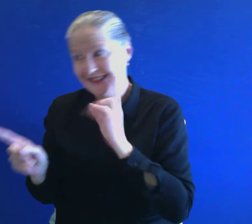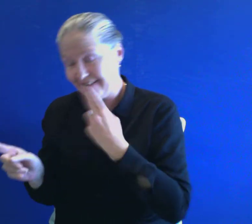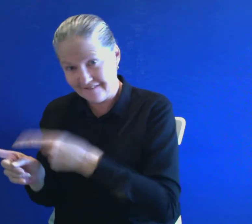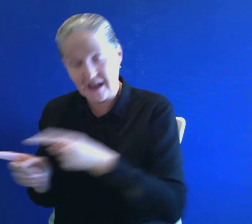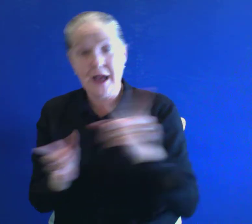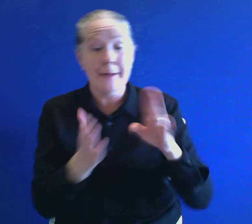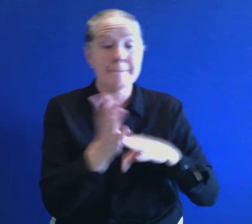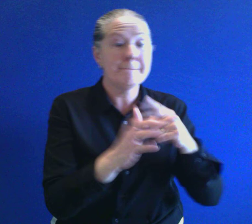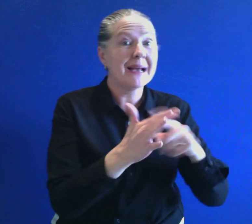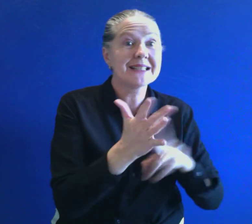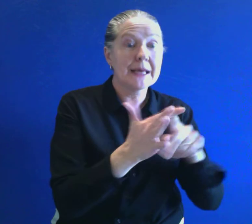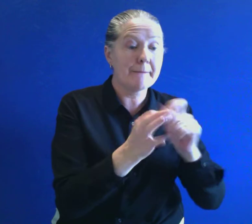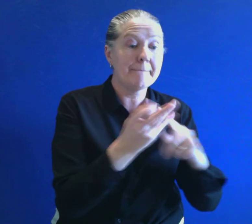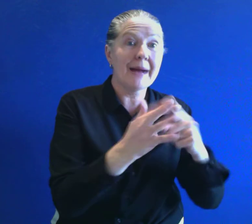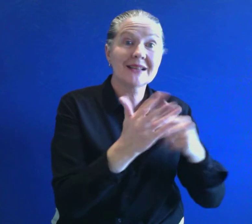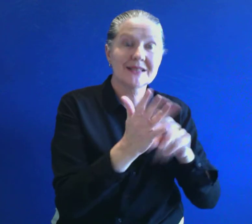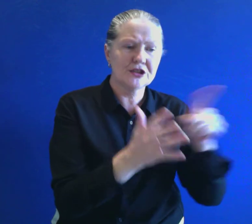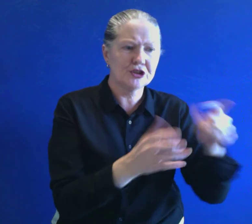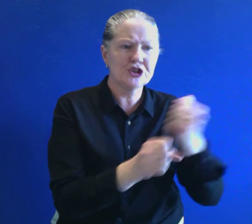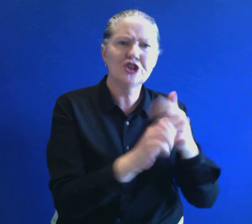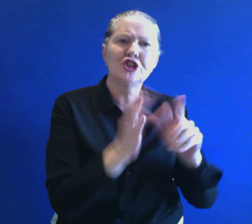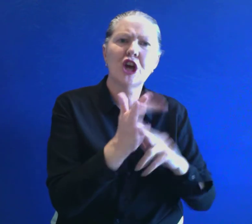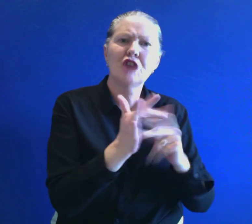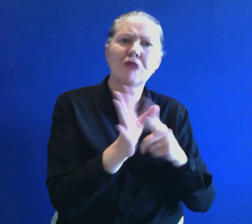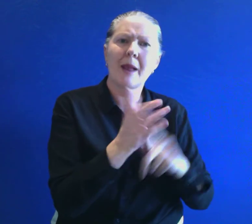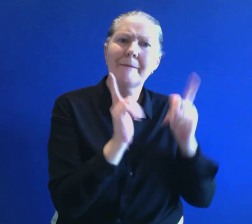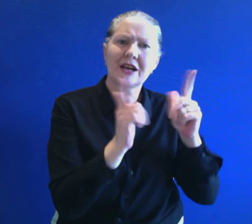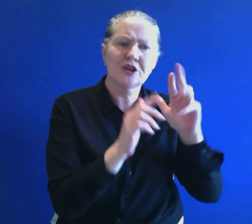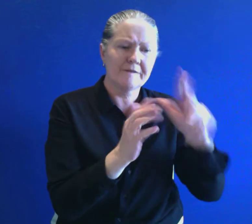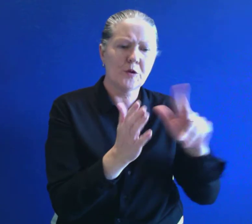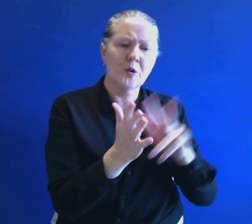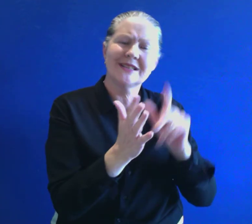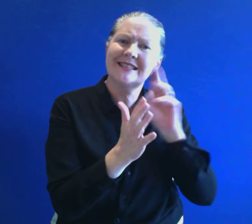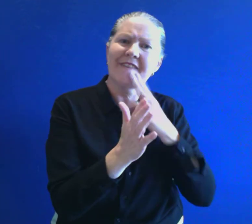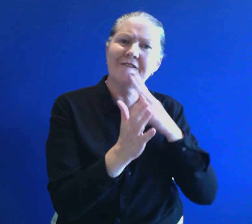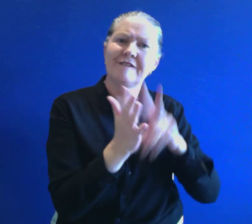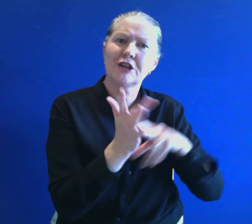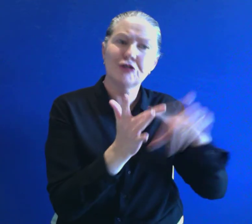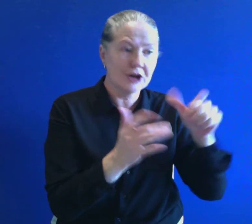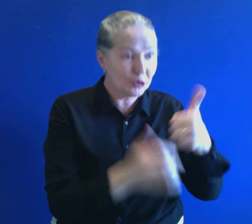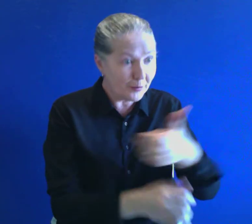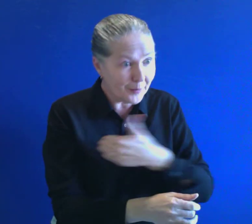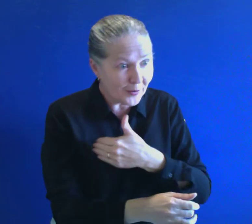the general manager of Deaf Victoria and she joins me now good morning. Good morning Bec.